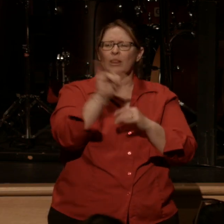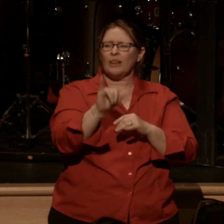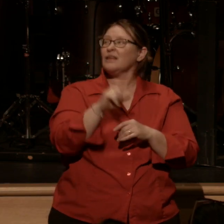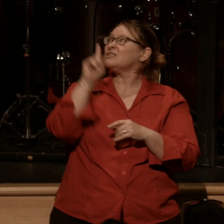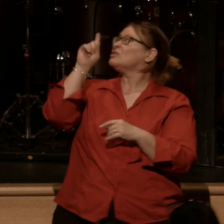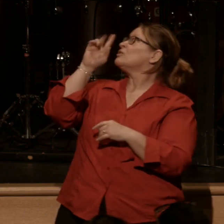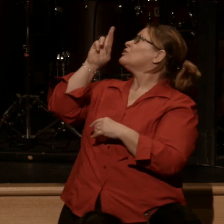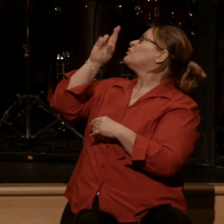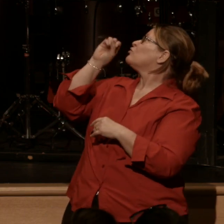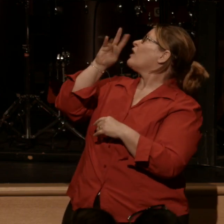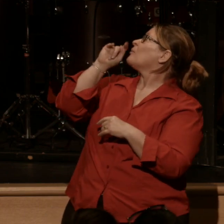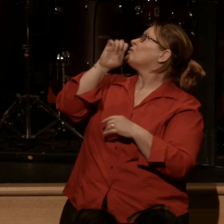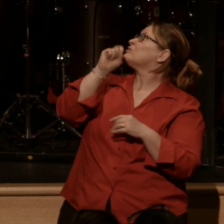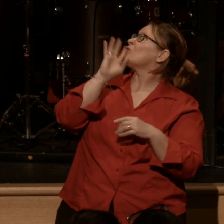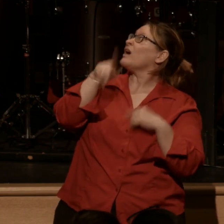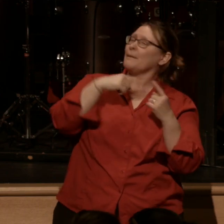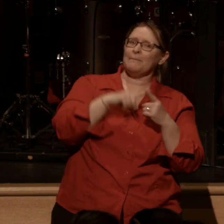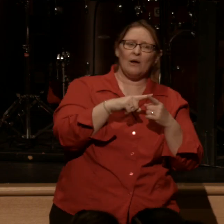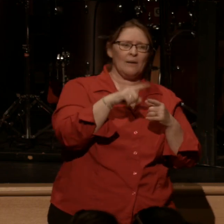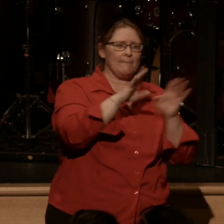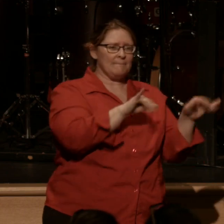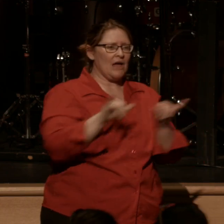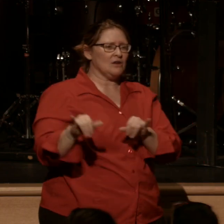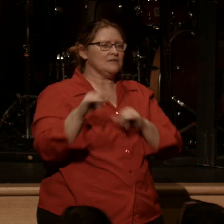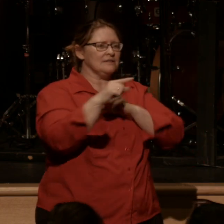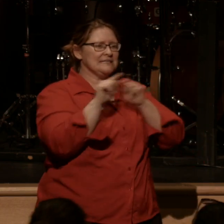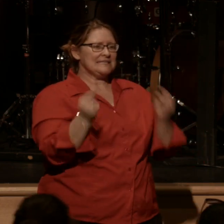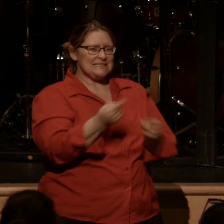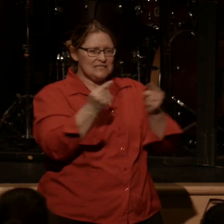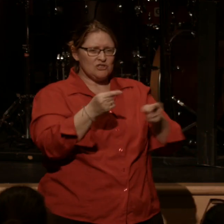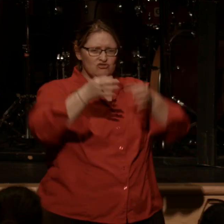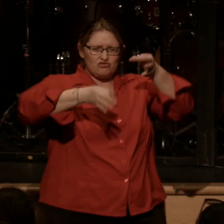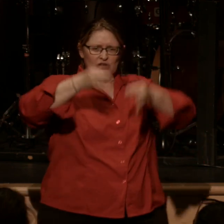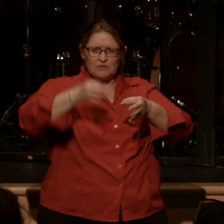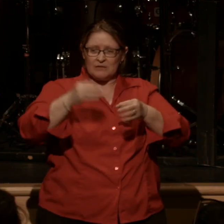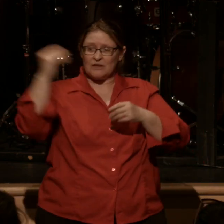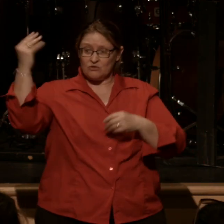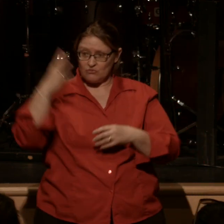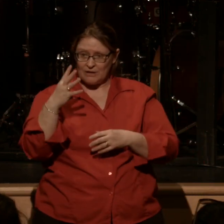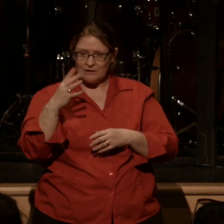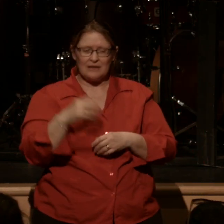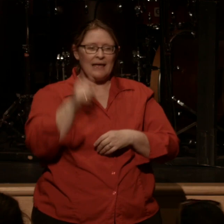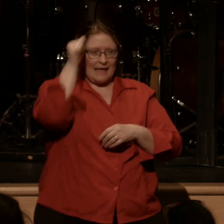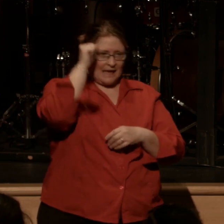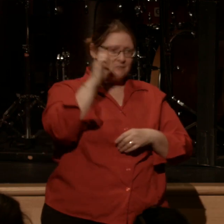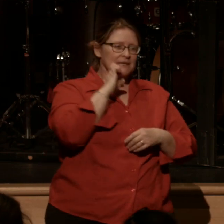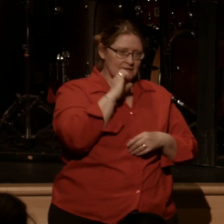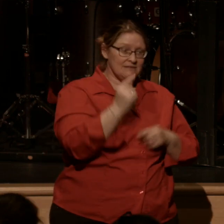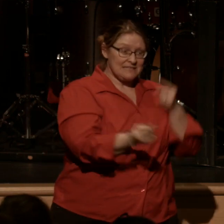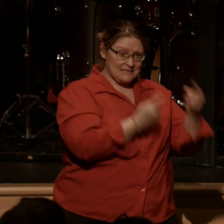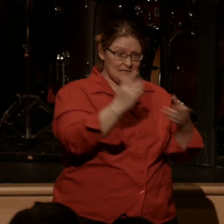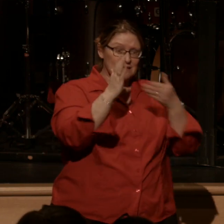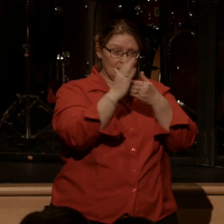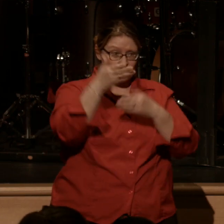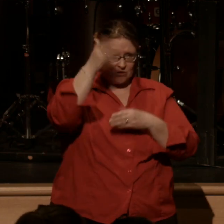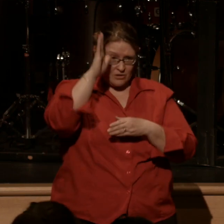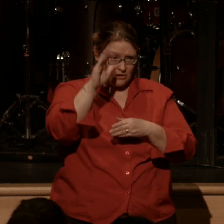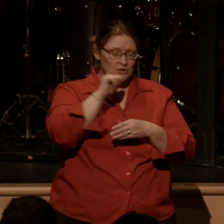Roberts talks about the pattern of sin, judgment, and grace in every story. And so in Adam and Eve, as they sin against